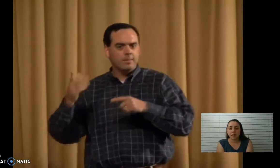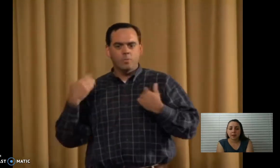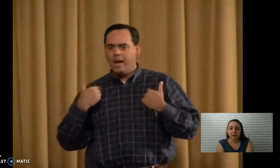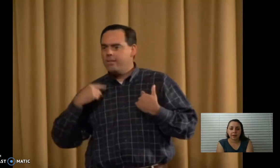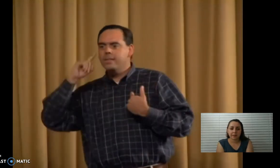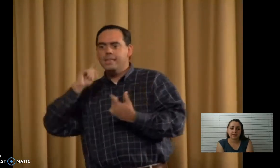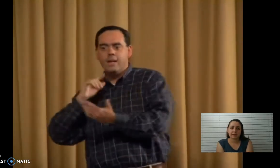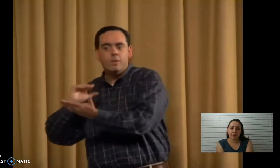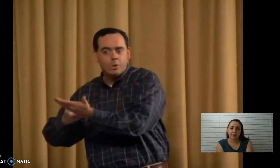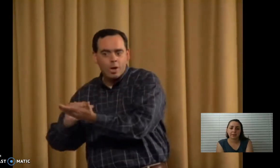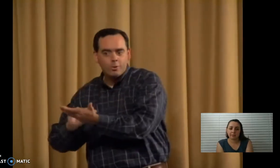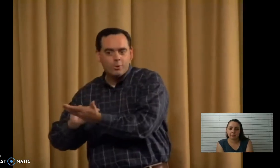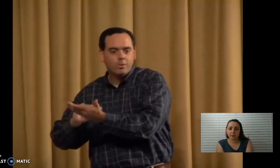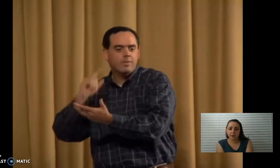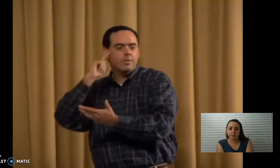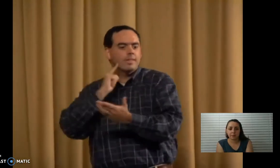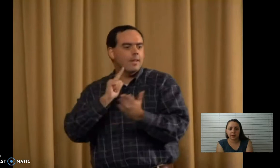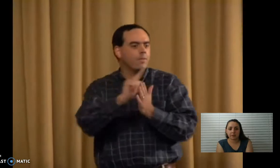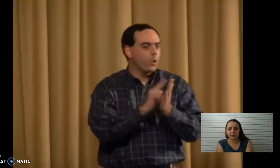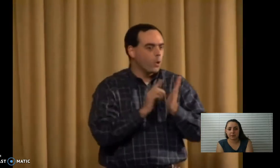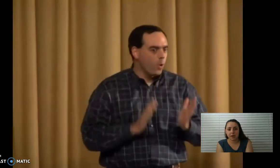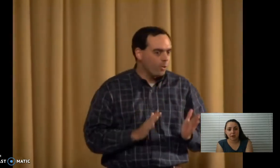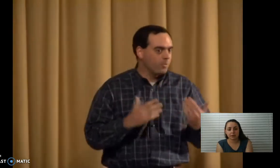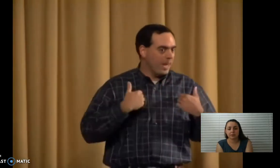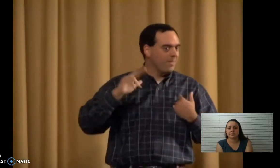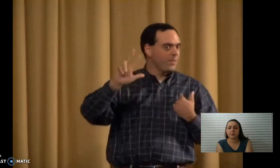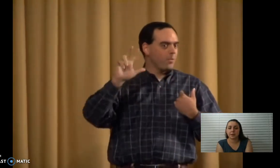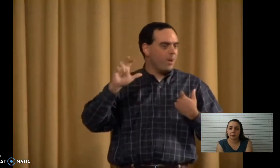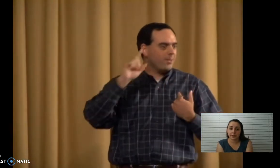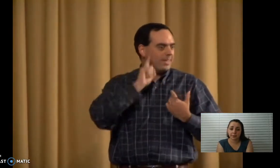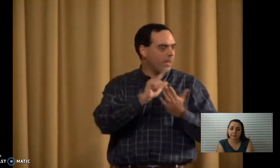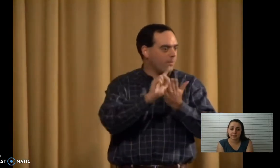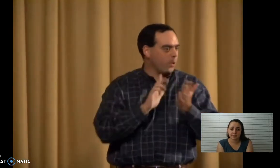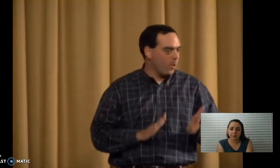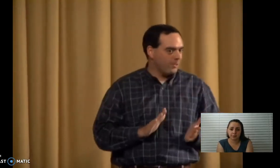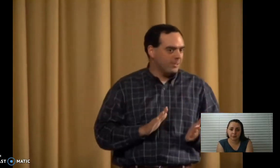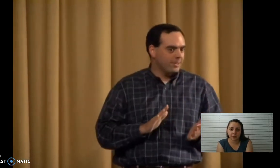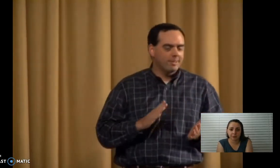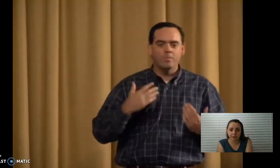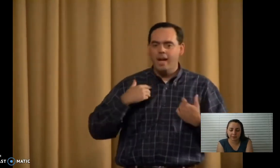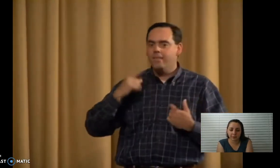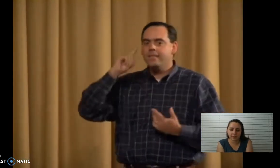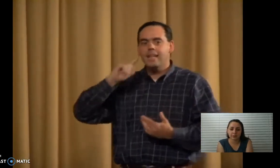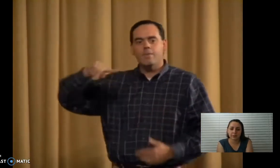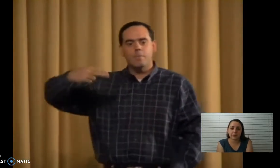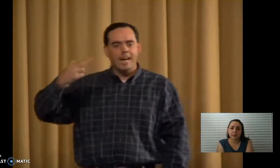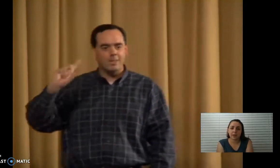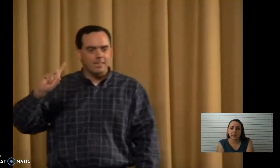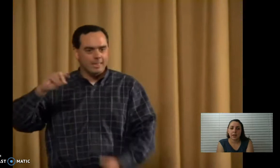There's a lot of very exciting things happening in the deaf community. We have deaf doctors, deaf lawyers, 300 deaf